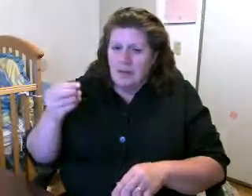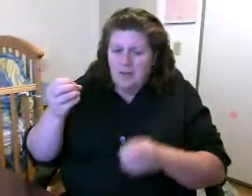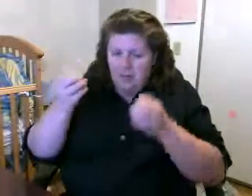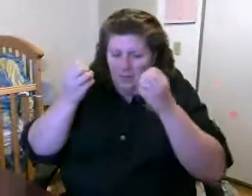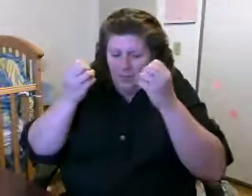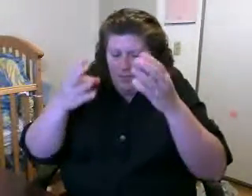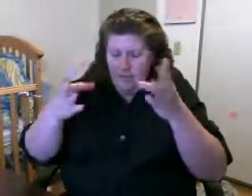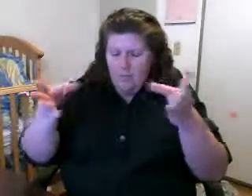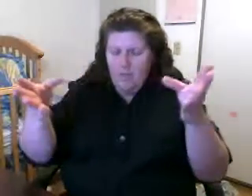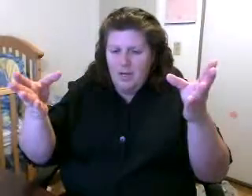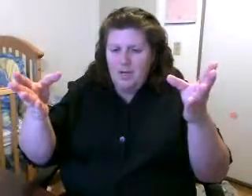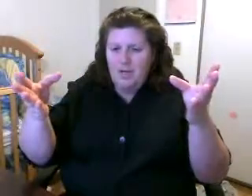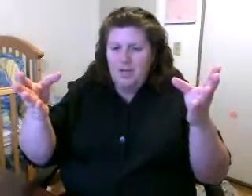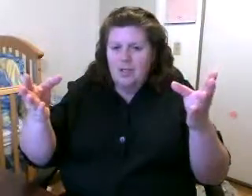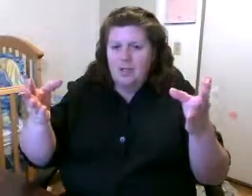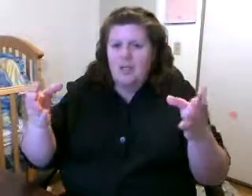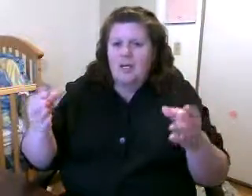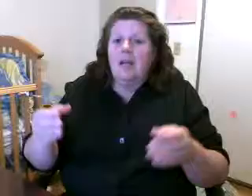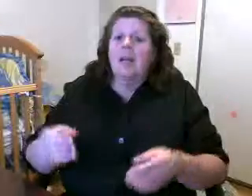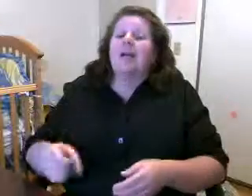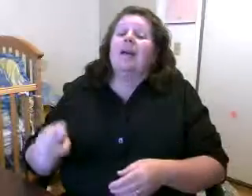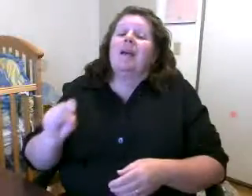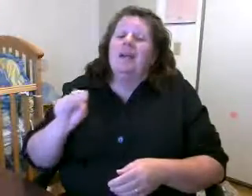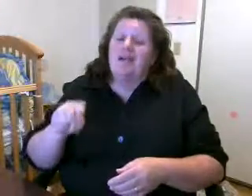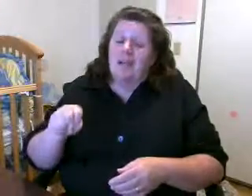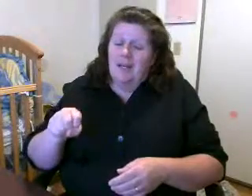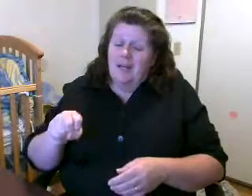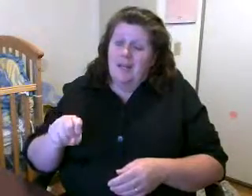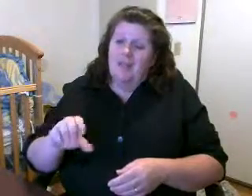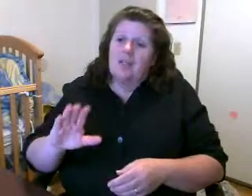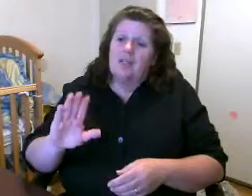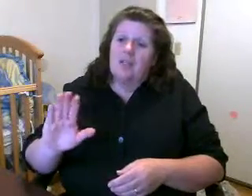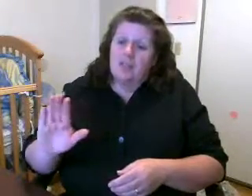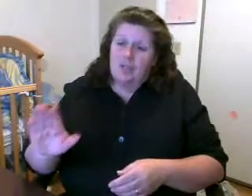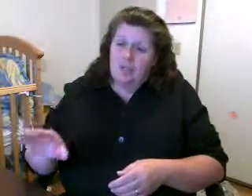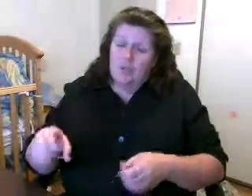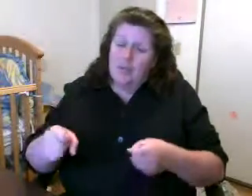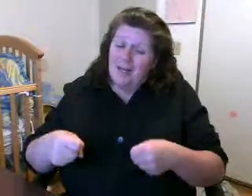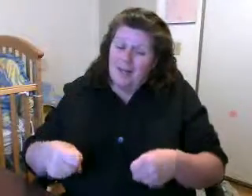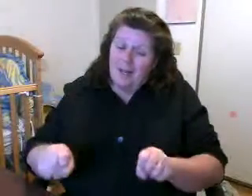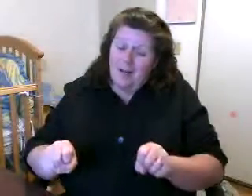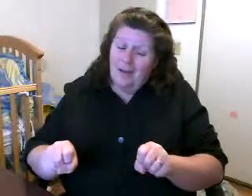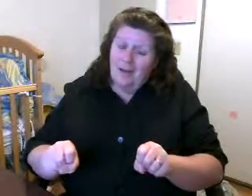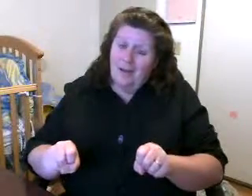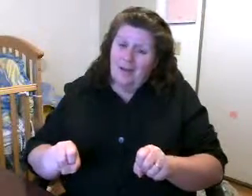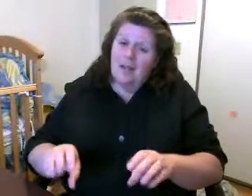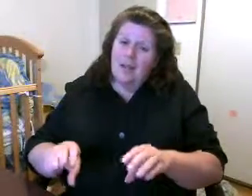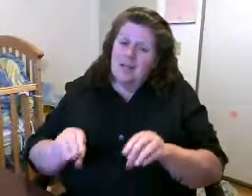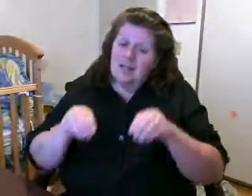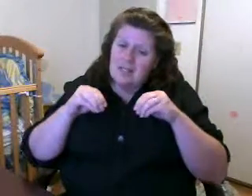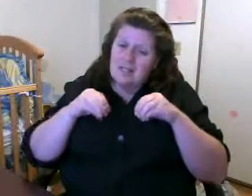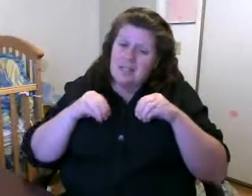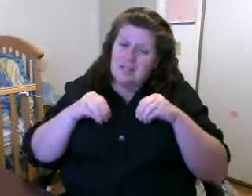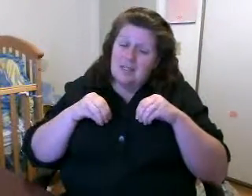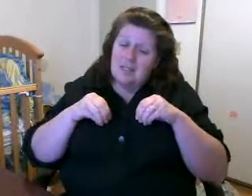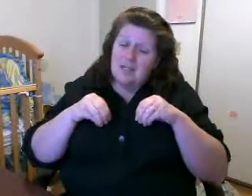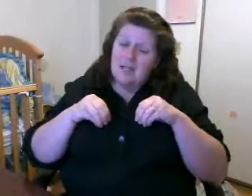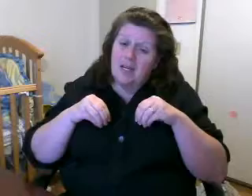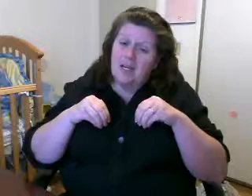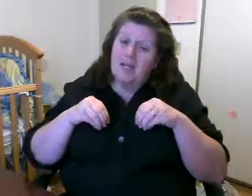may take the written test without having a degree. So as soon as you feel like you're ready to take the knowledge exam, go